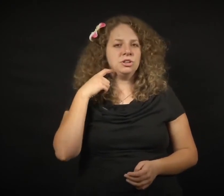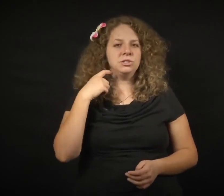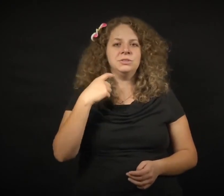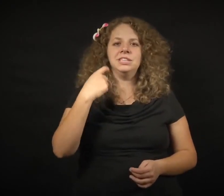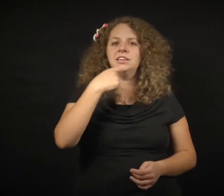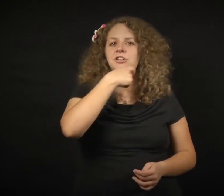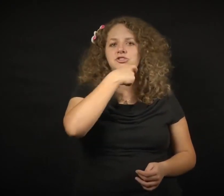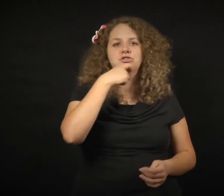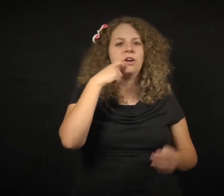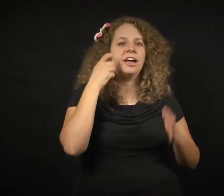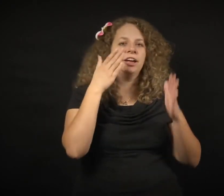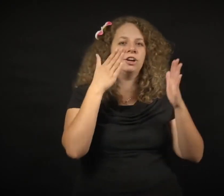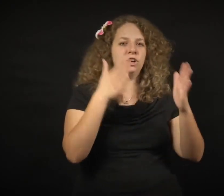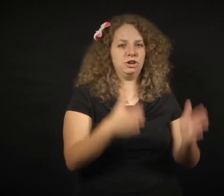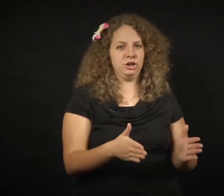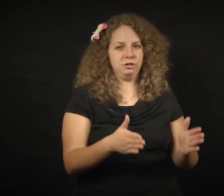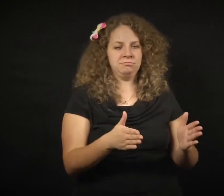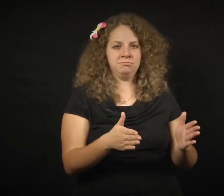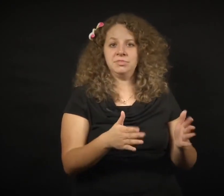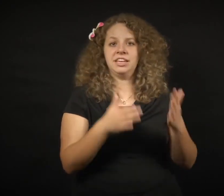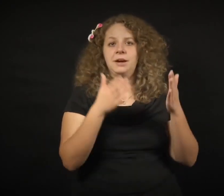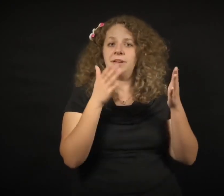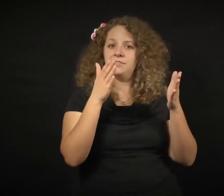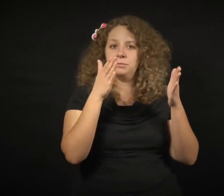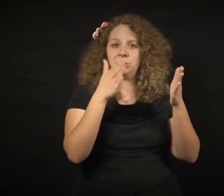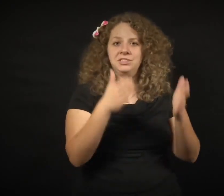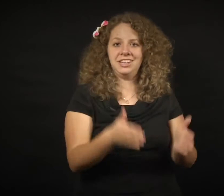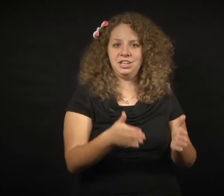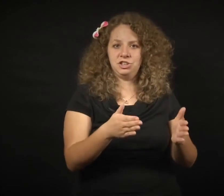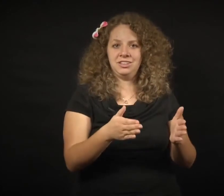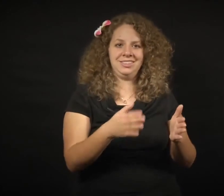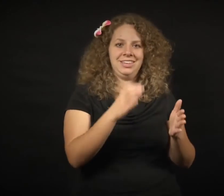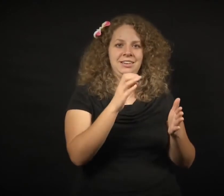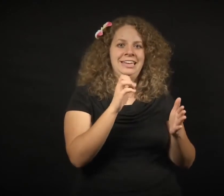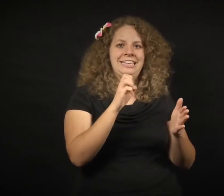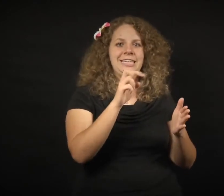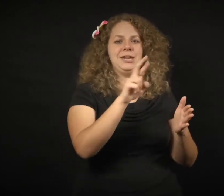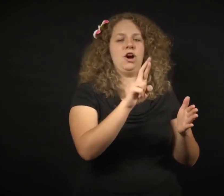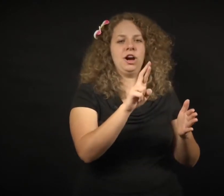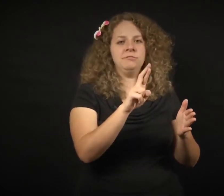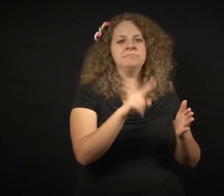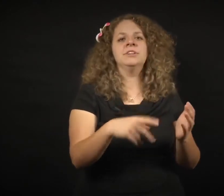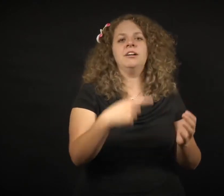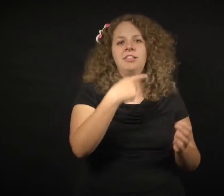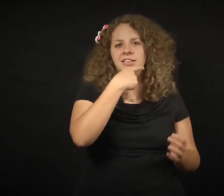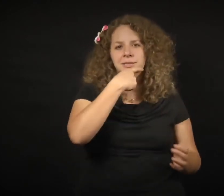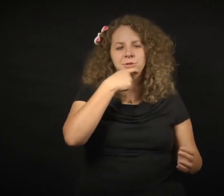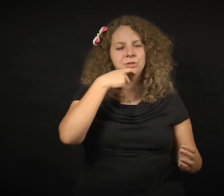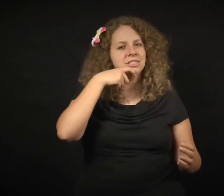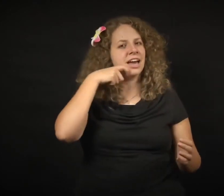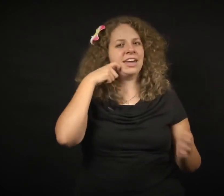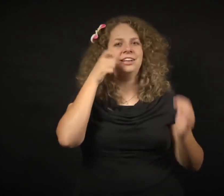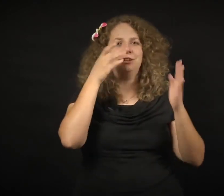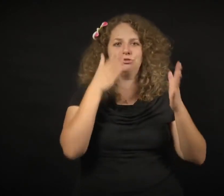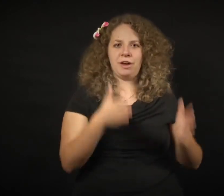also see dryer, like how we have the person agent, the ER. A lot of times you'll see that added in